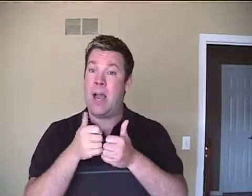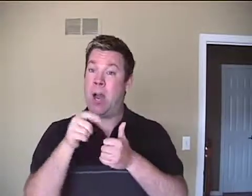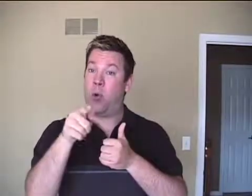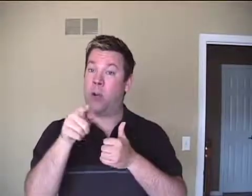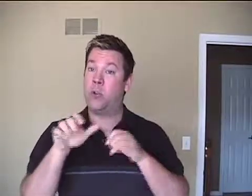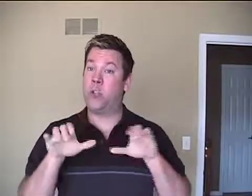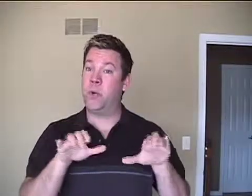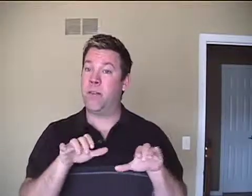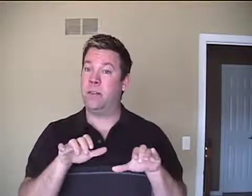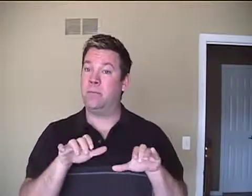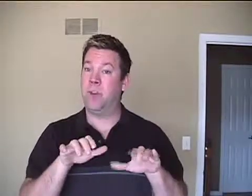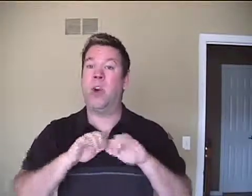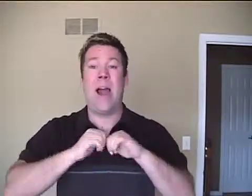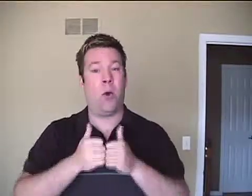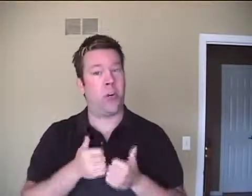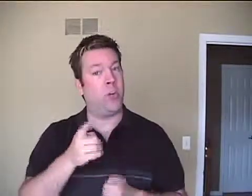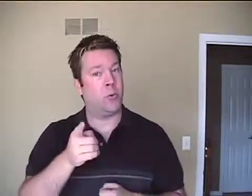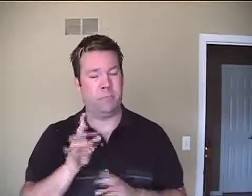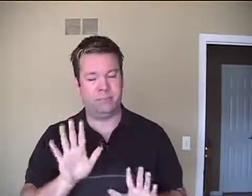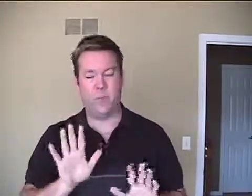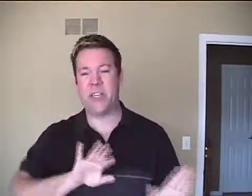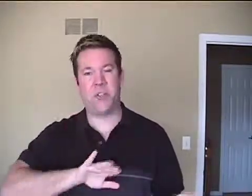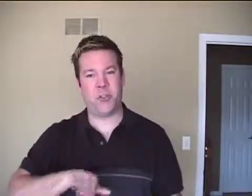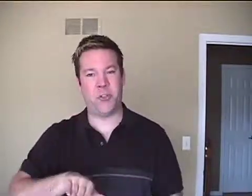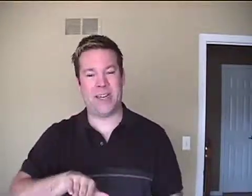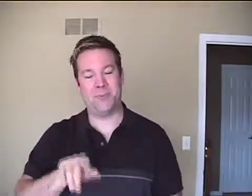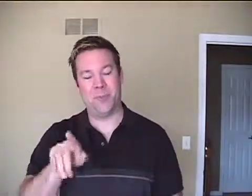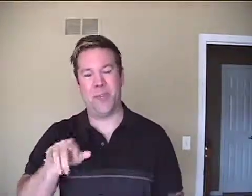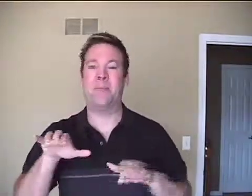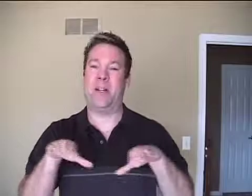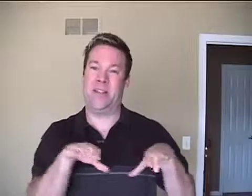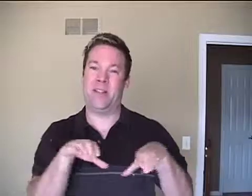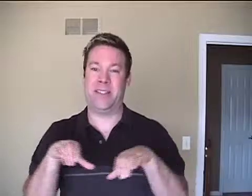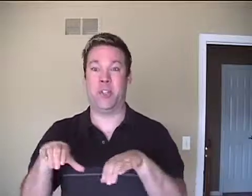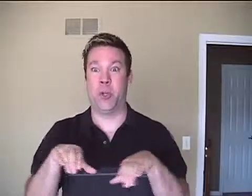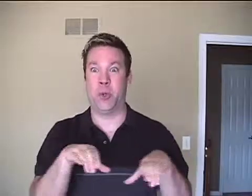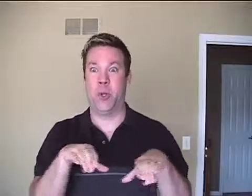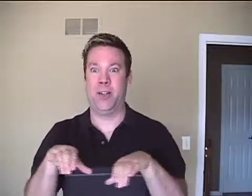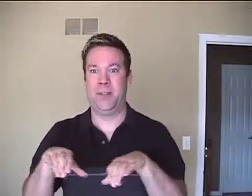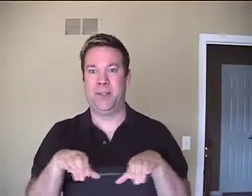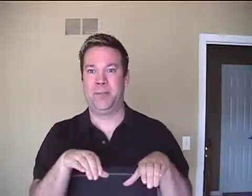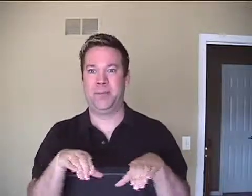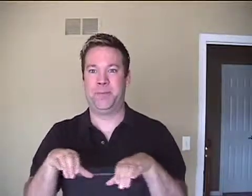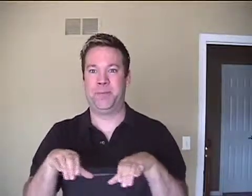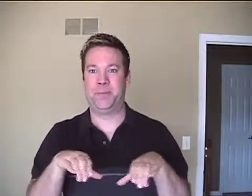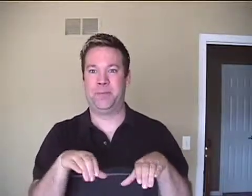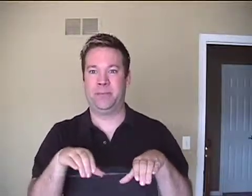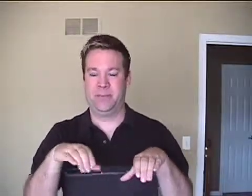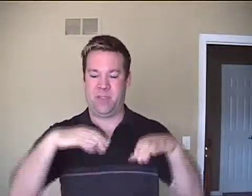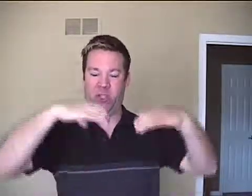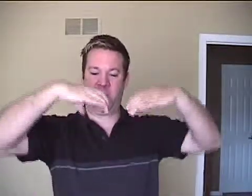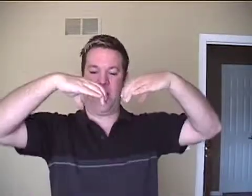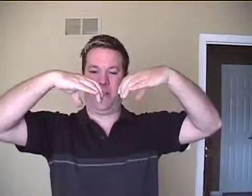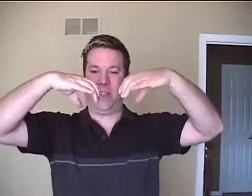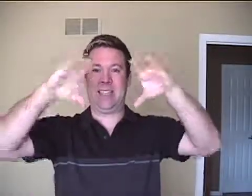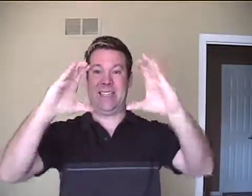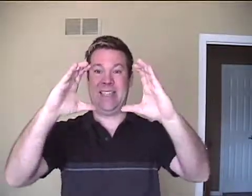How are you doing? Or how are you? We didn't do yet. We'll do that. Well, here it is. Do. It's just kind of it's a C